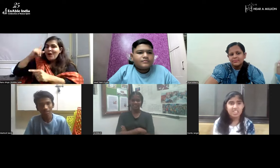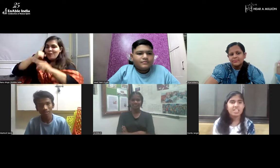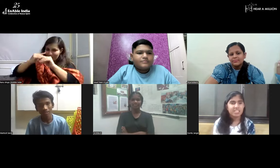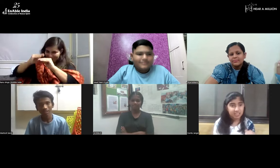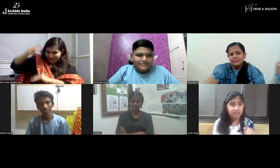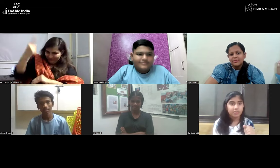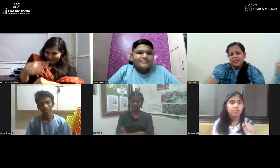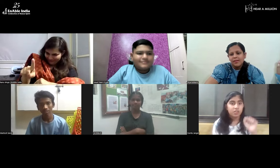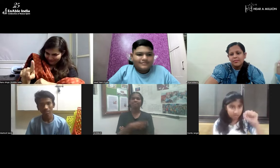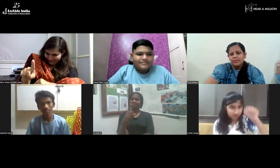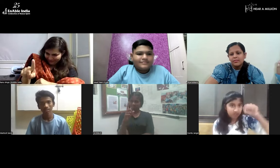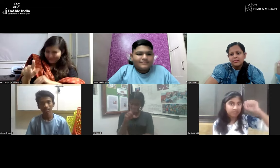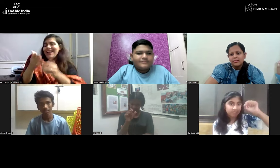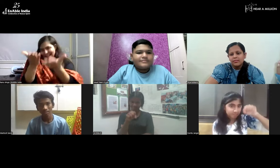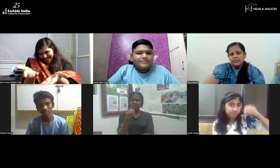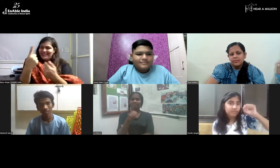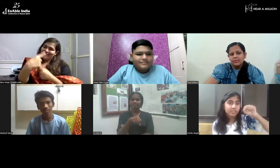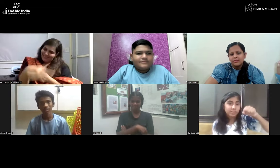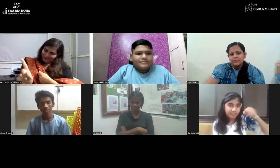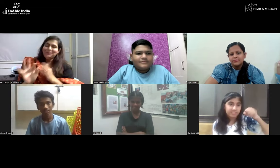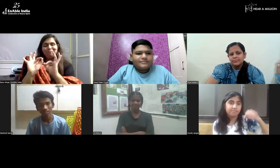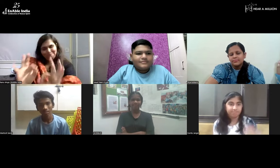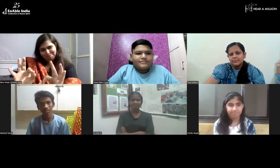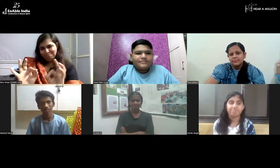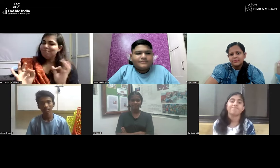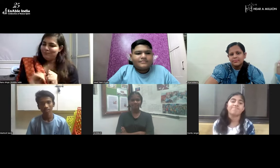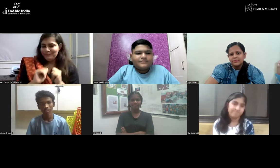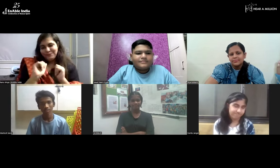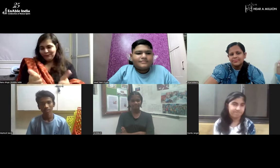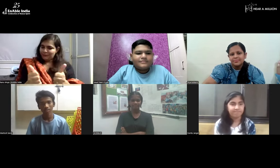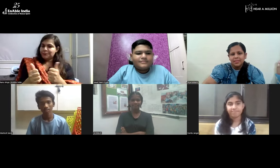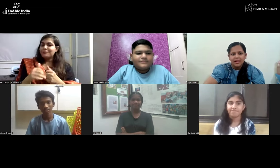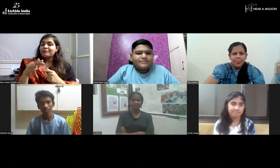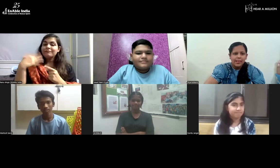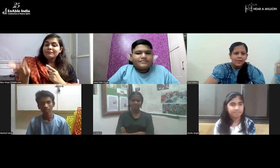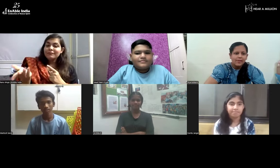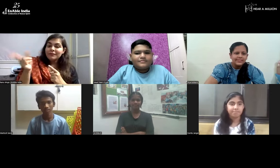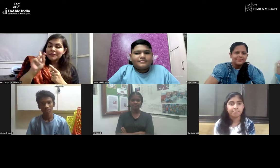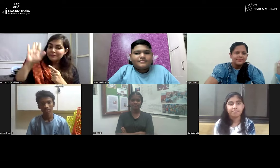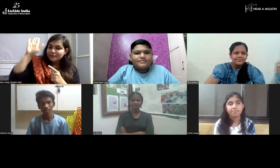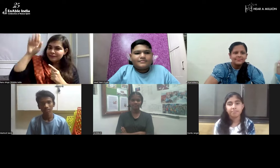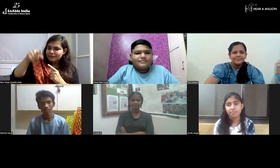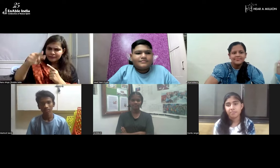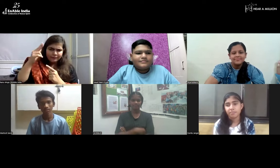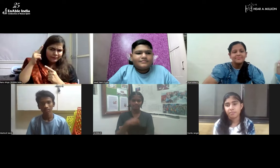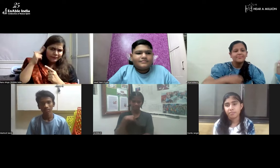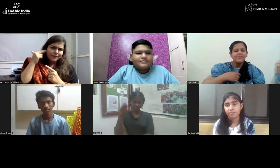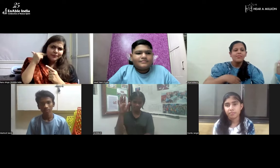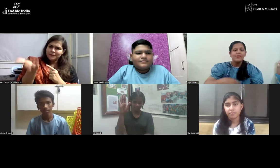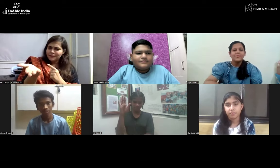but your parents are your friends. So you belong to them. So you can,